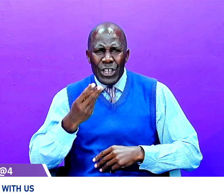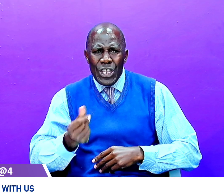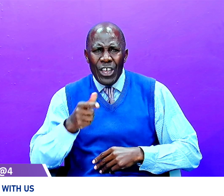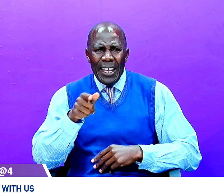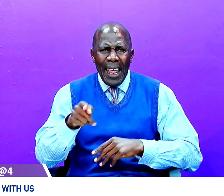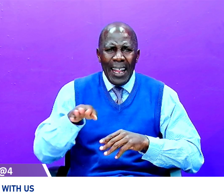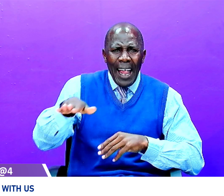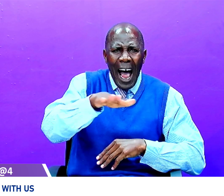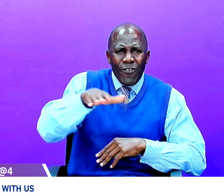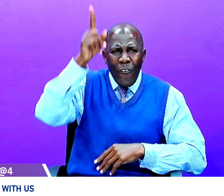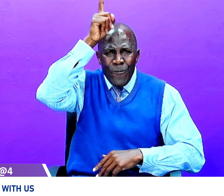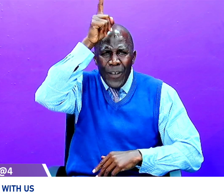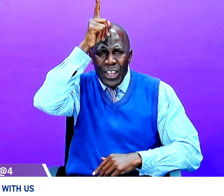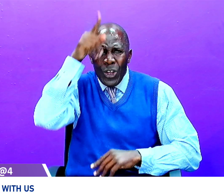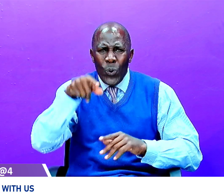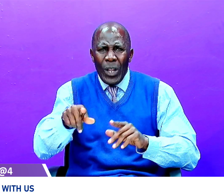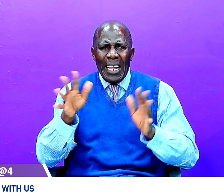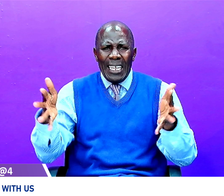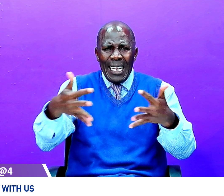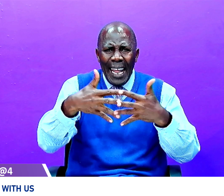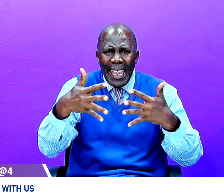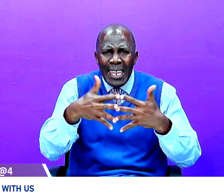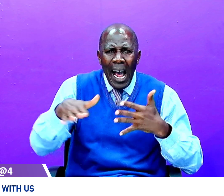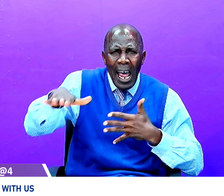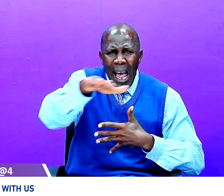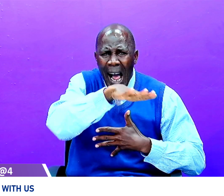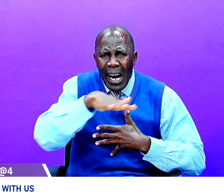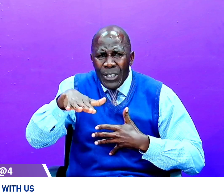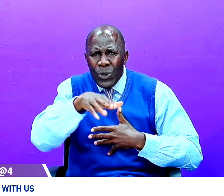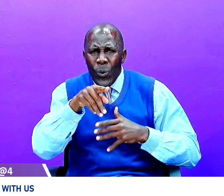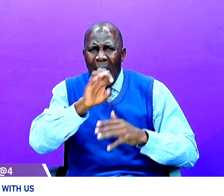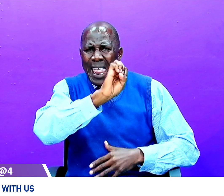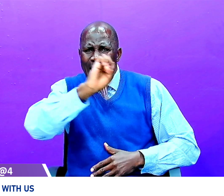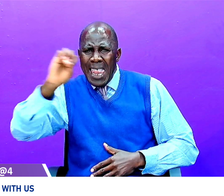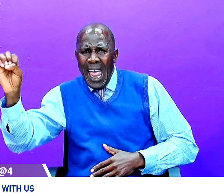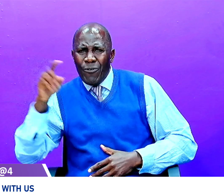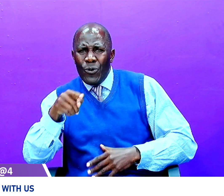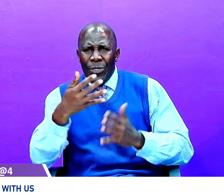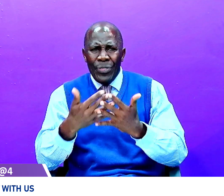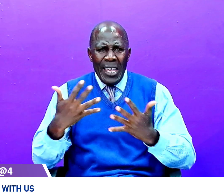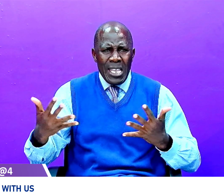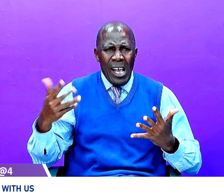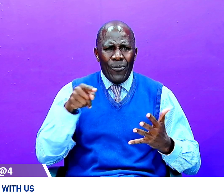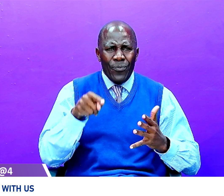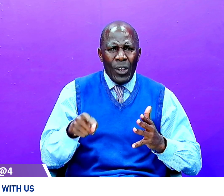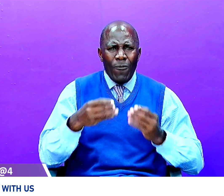of shillings in Katani Villas. That's a gated residential estate in